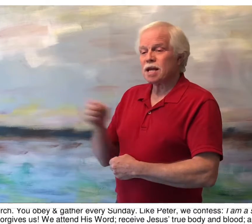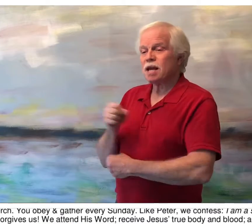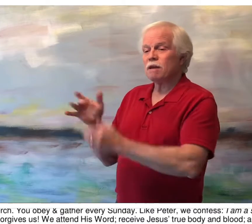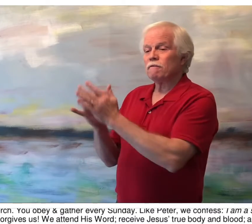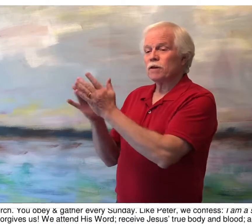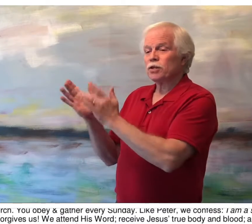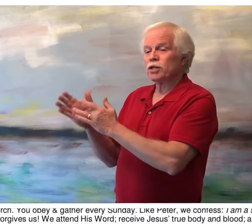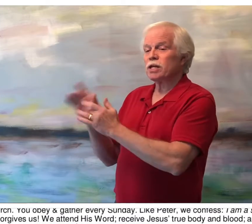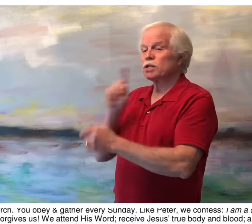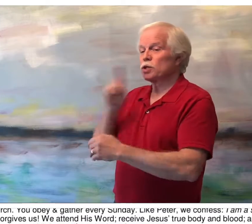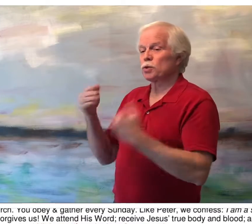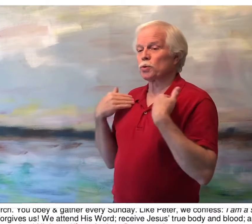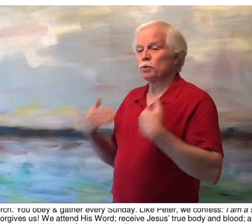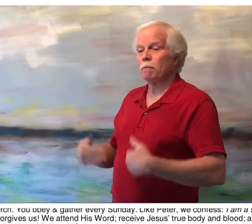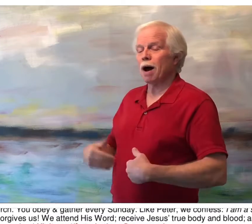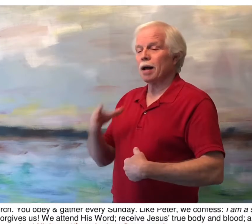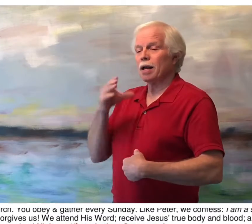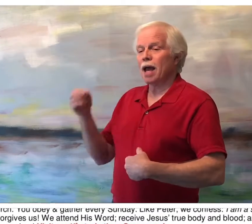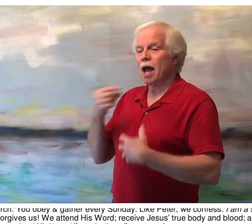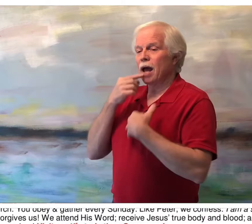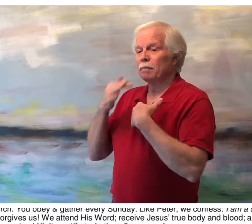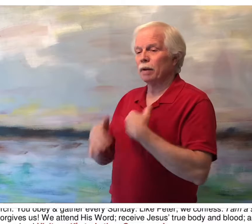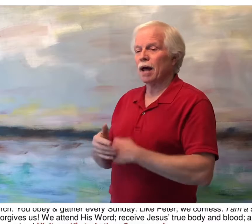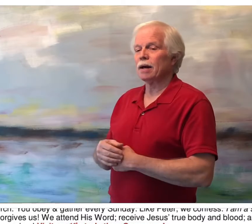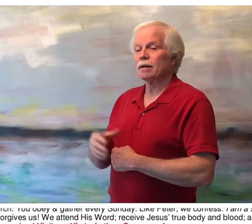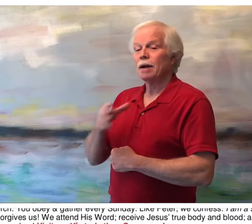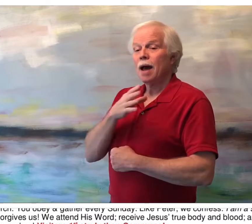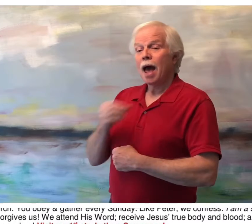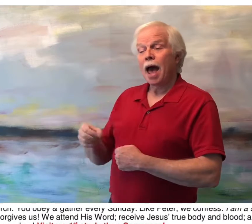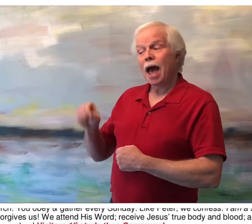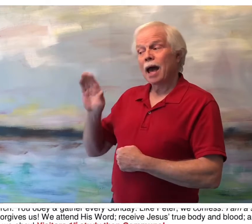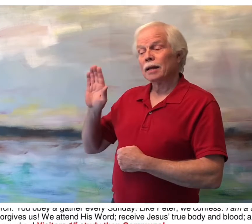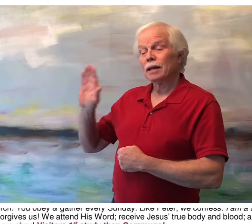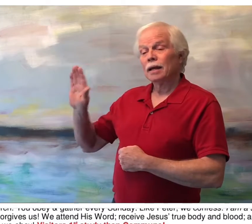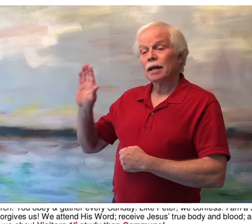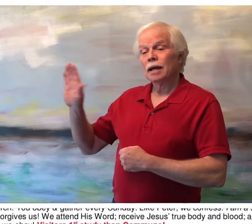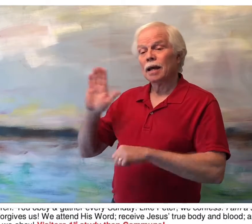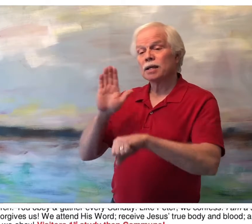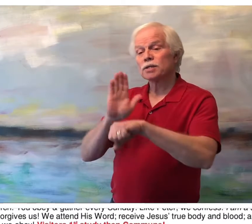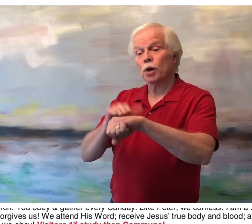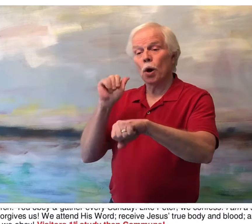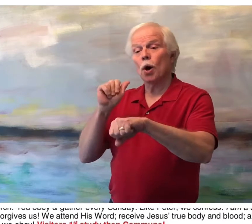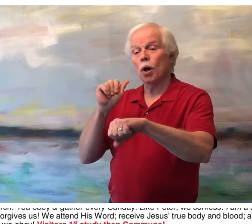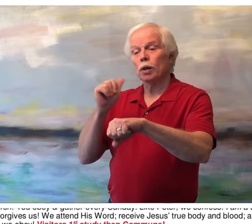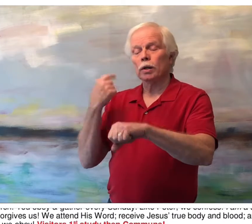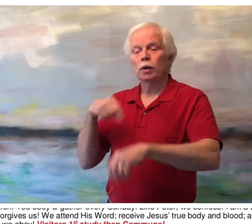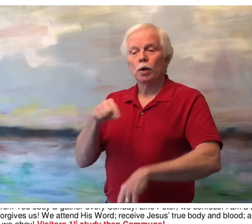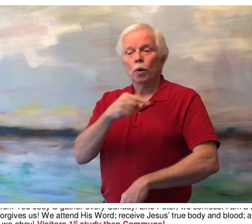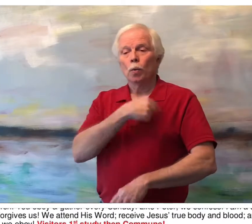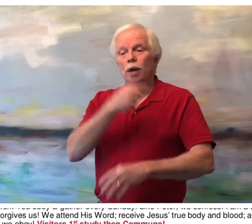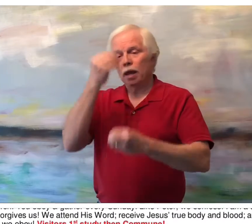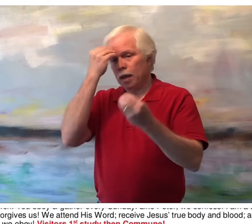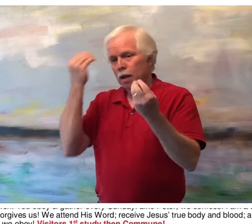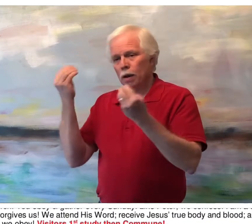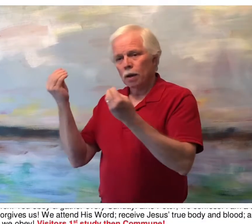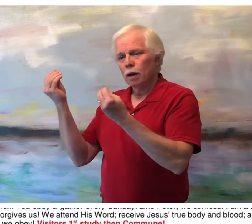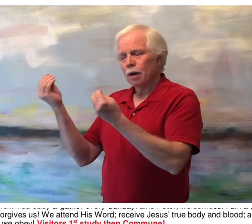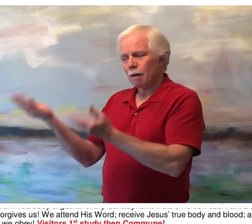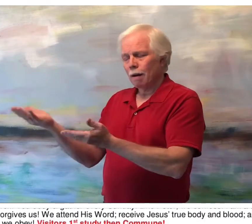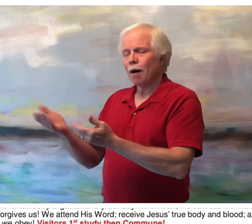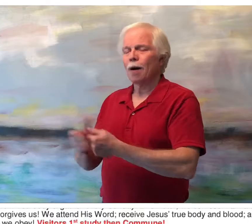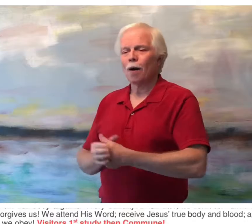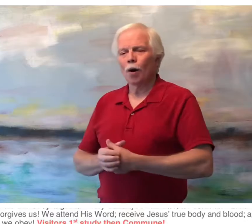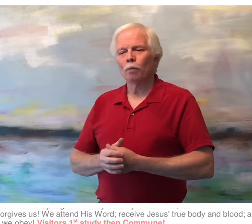Receive Jesus' true body and blood. And his call, we